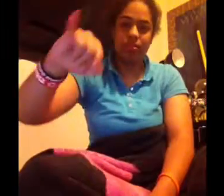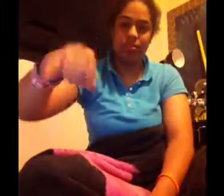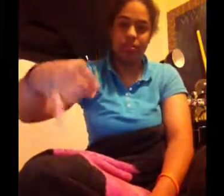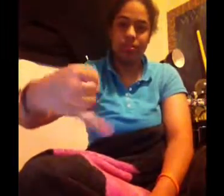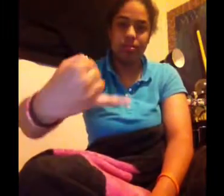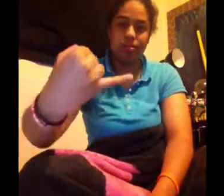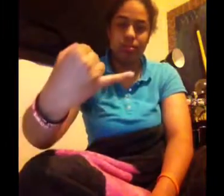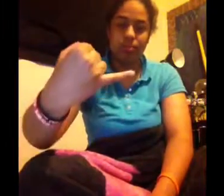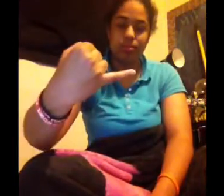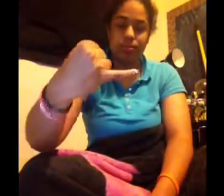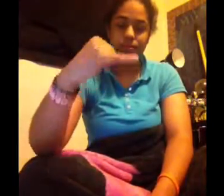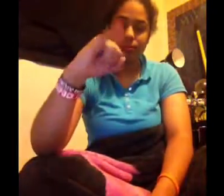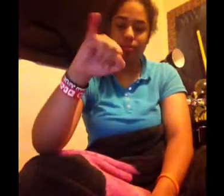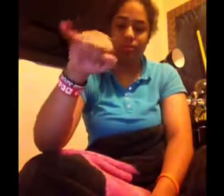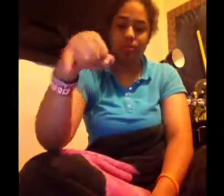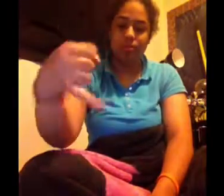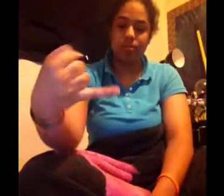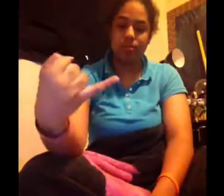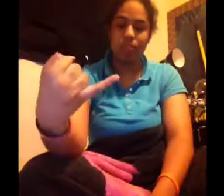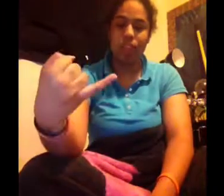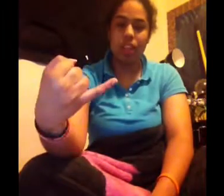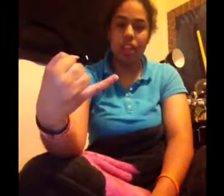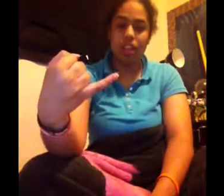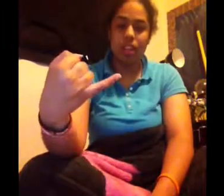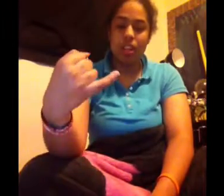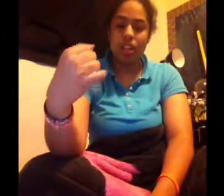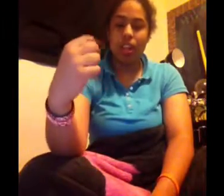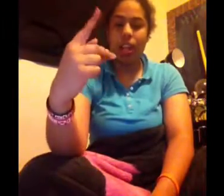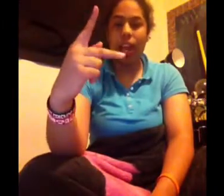K,